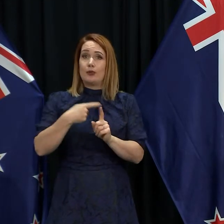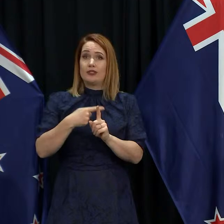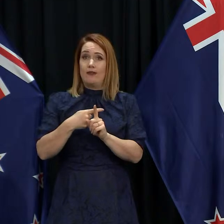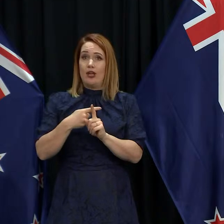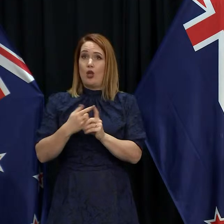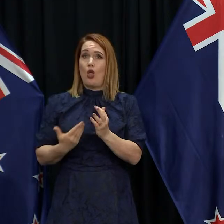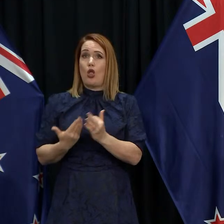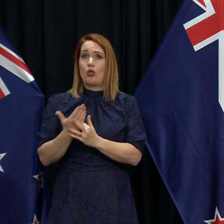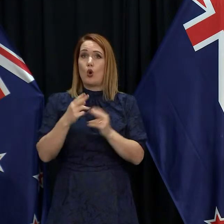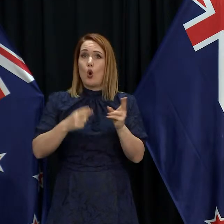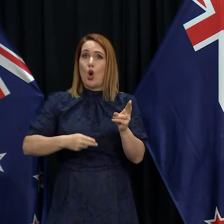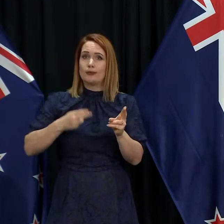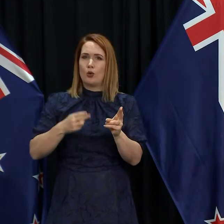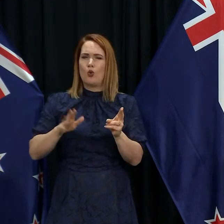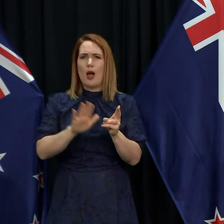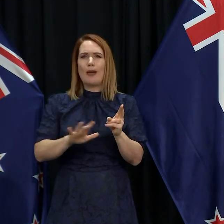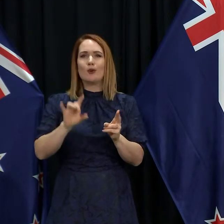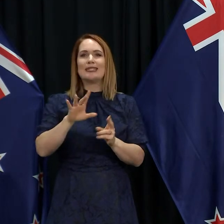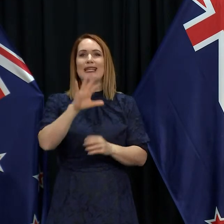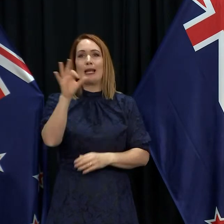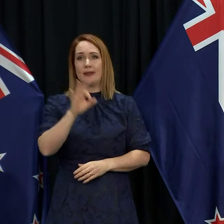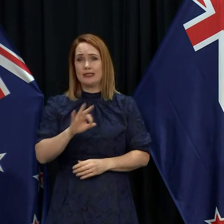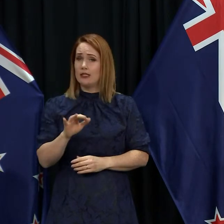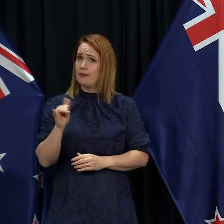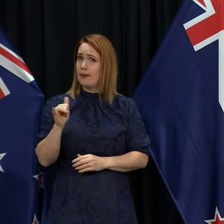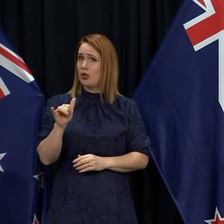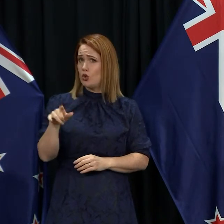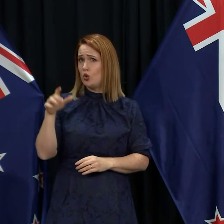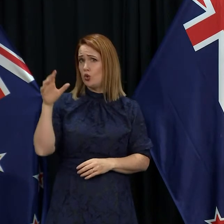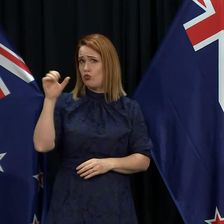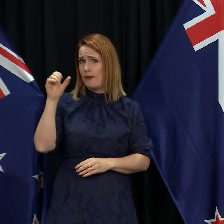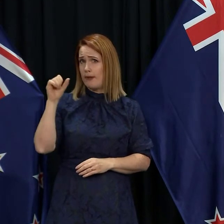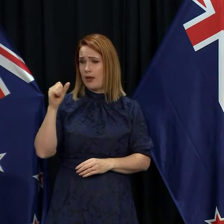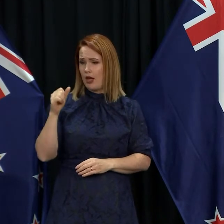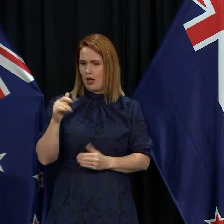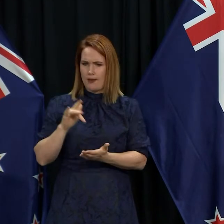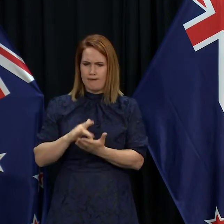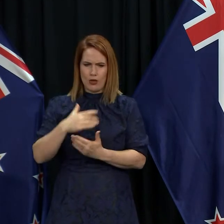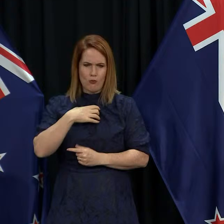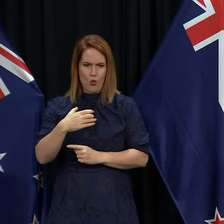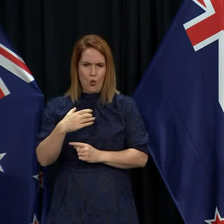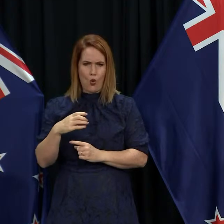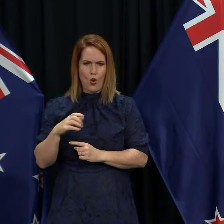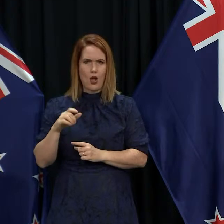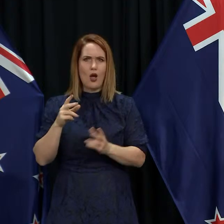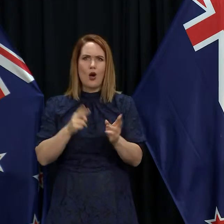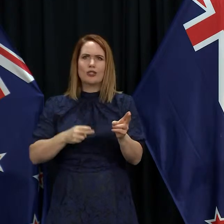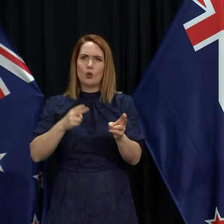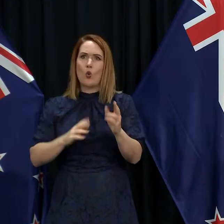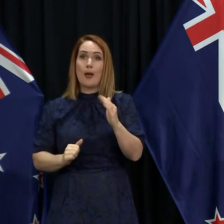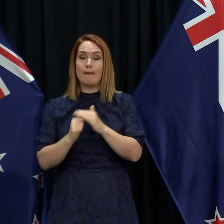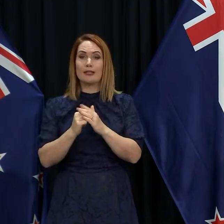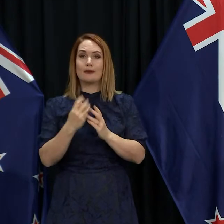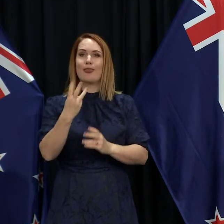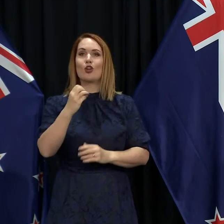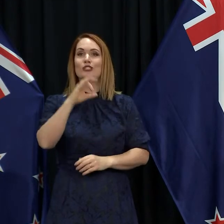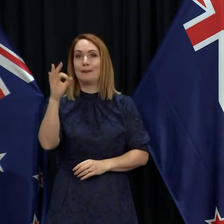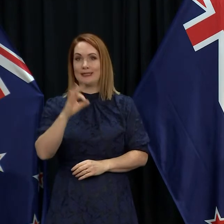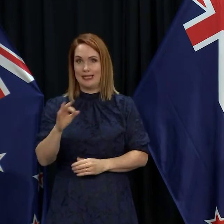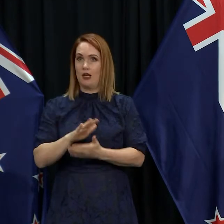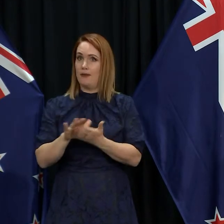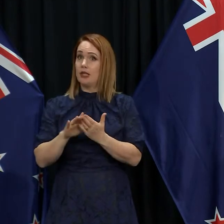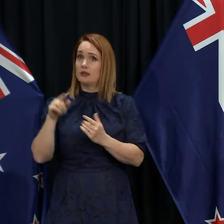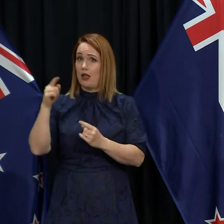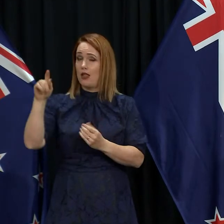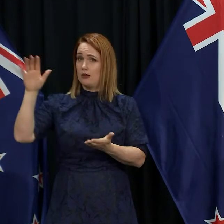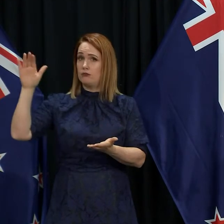Auckland hospitals is down to around 10%, and you might recall it in Middlemore, I think it peaked out at around 30%. So it's declining